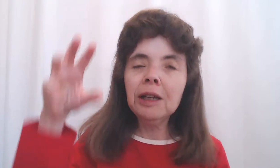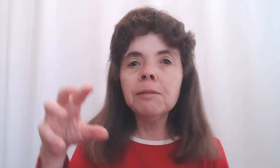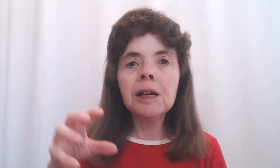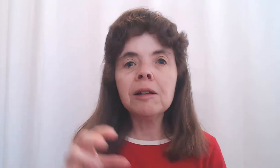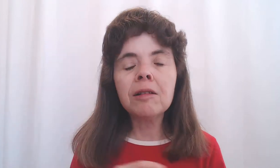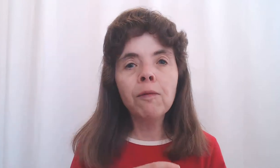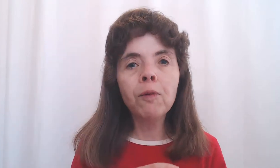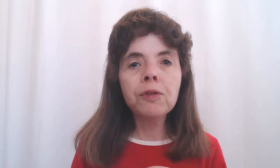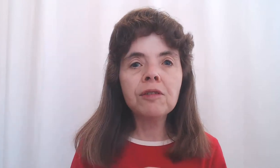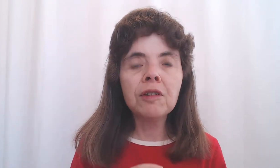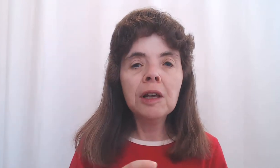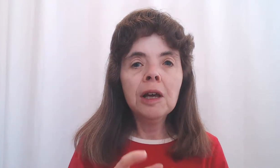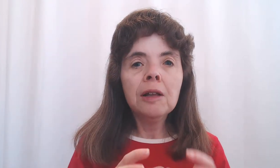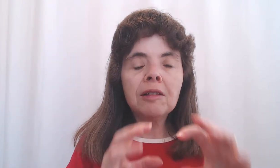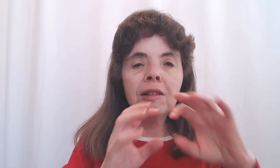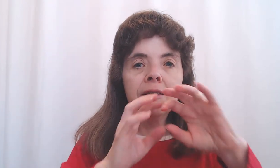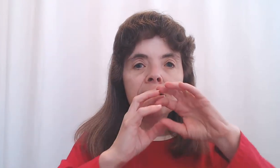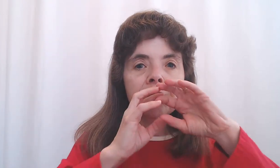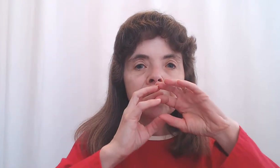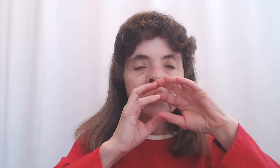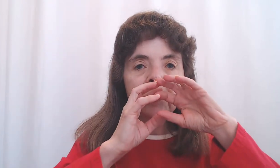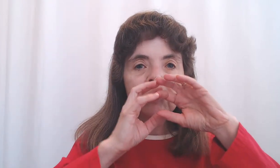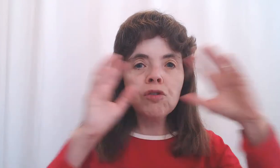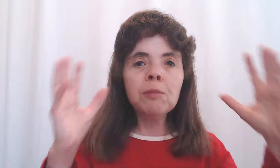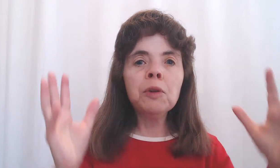the evening and so forth. This is this extremely